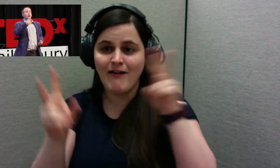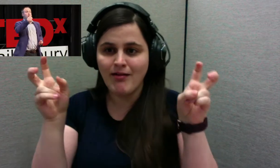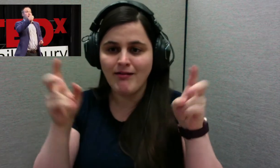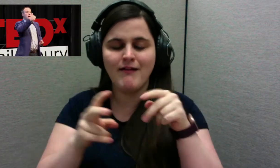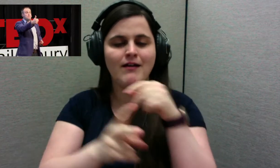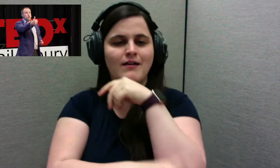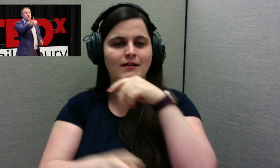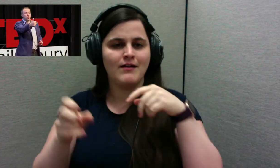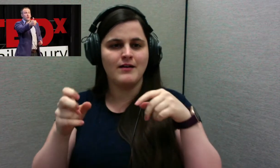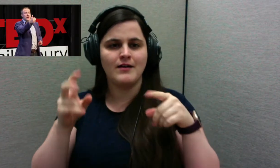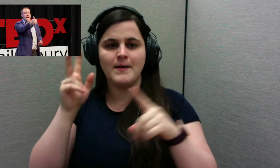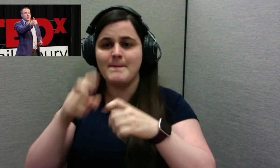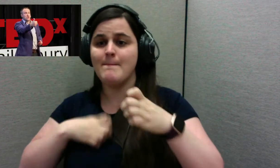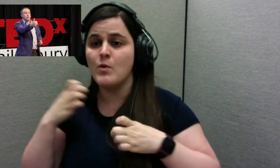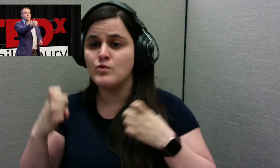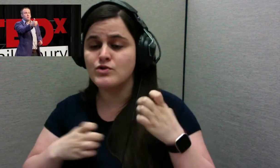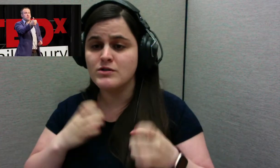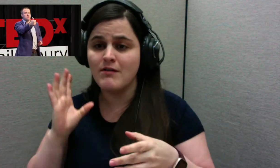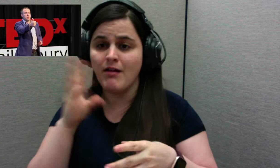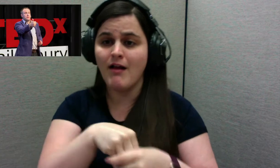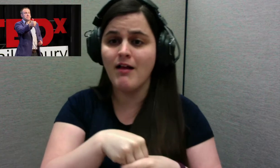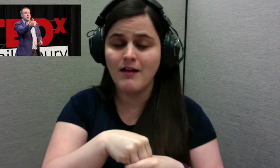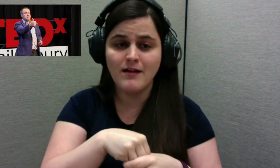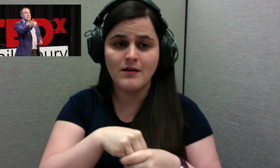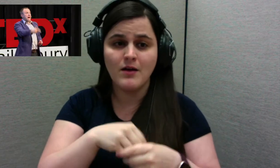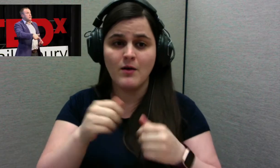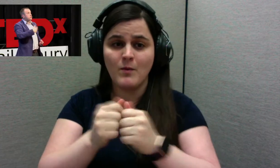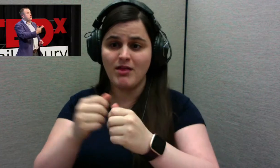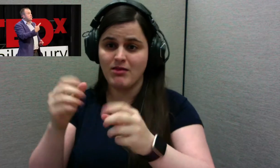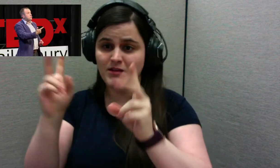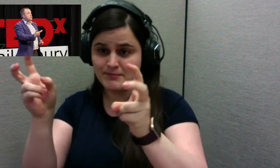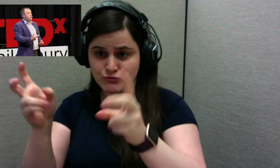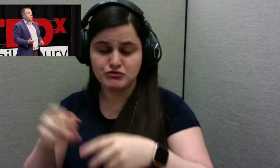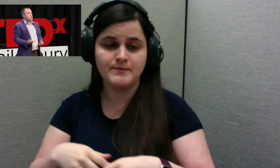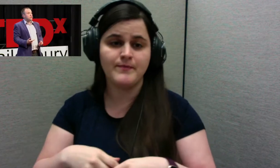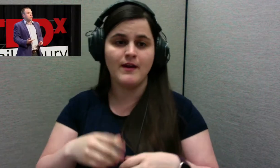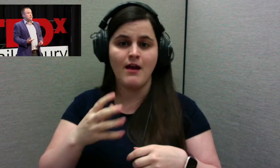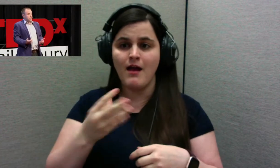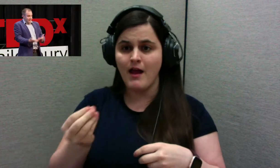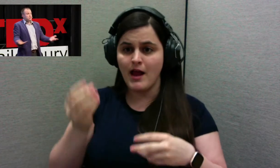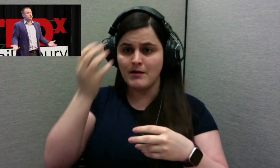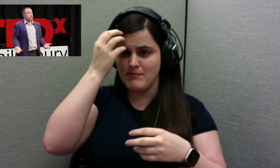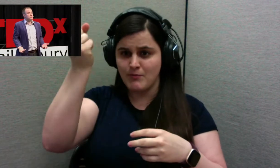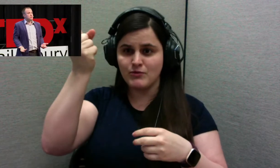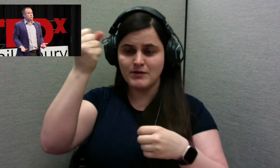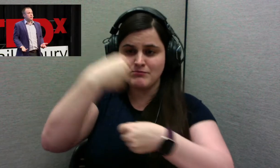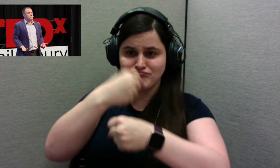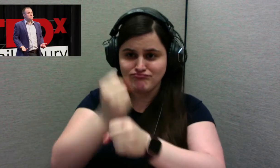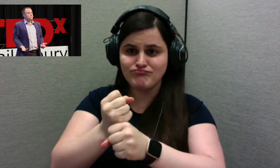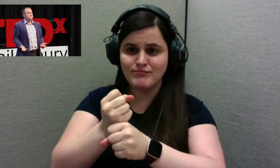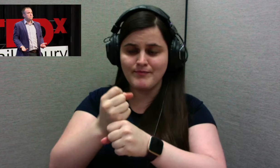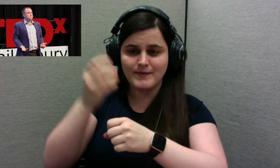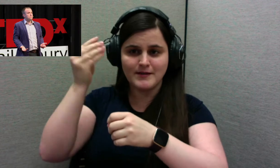of emotional engaging with the subject matter and improve memory formation that narrative structure brings with